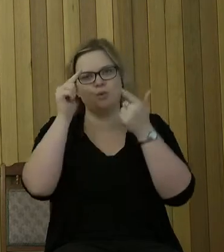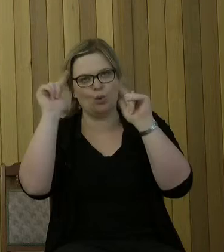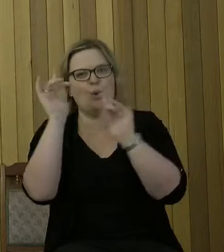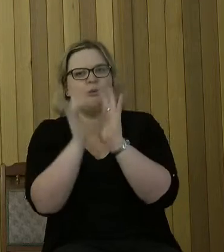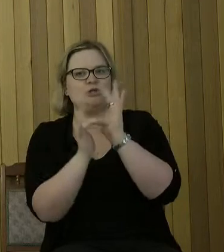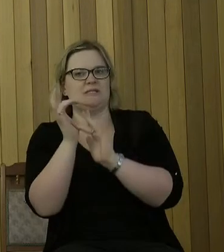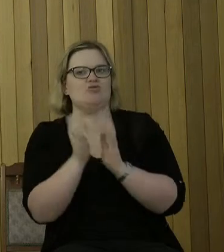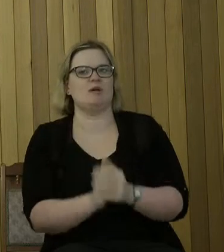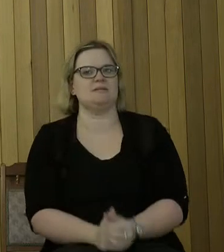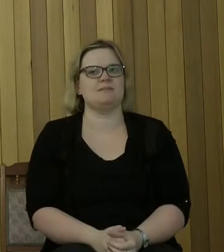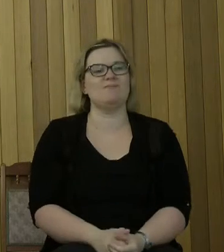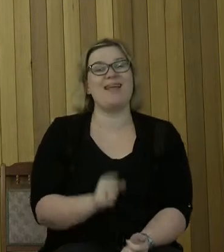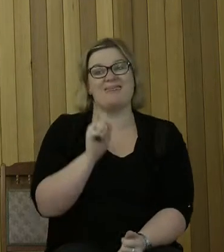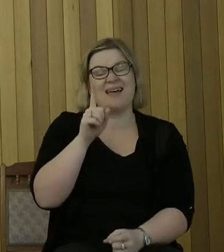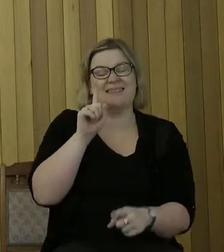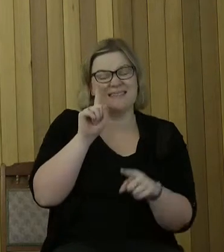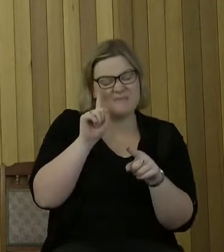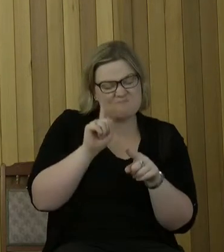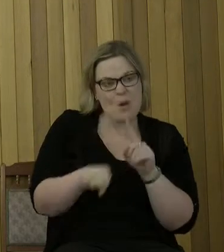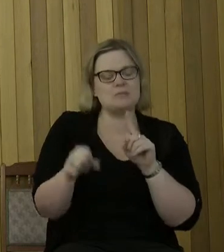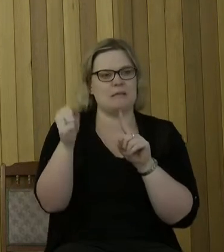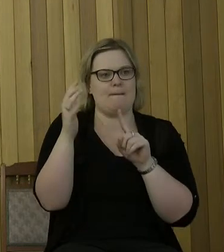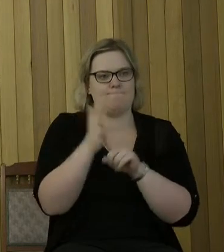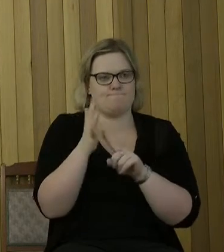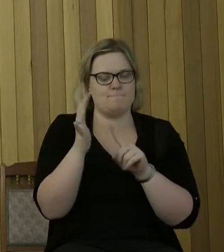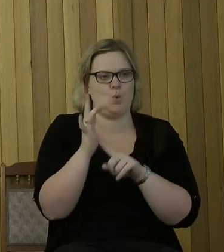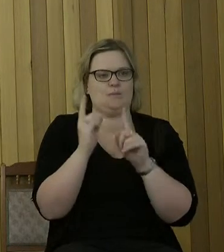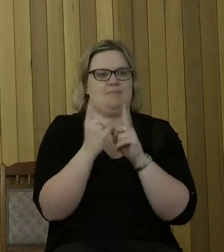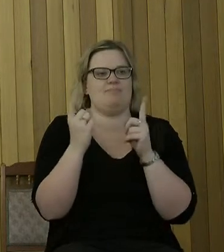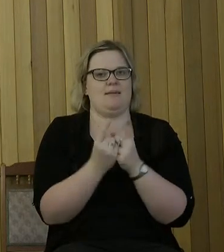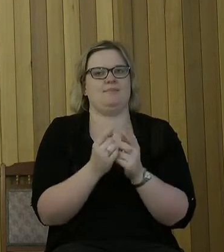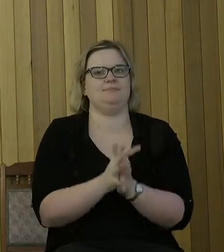Christ. That is the most important thing.